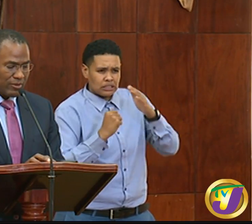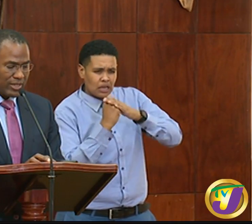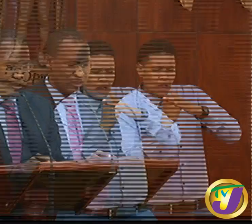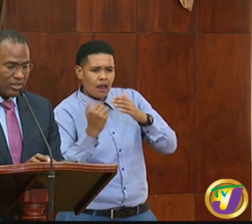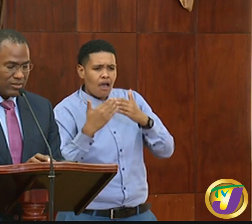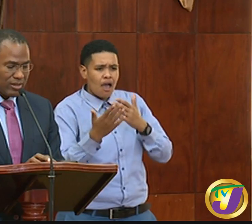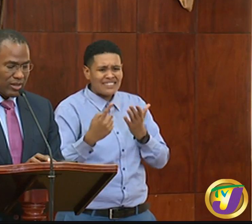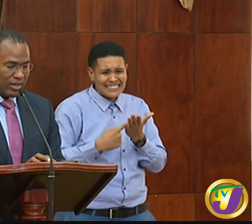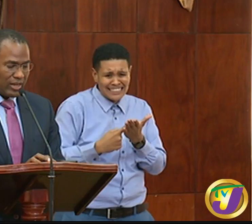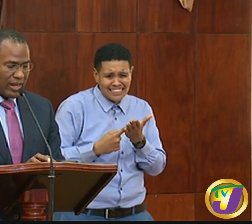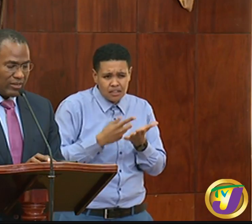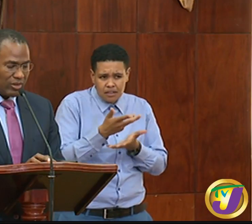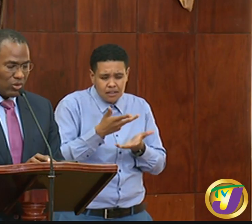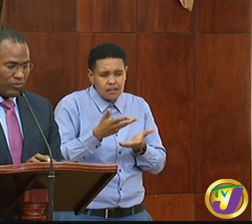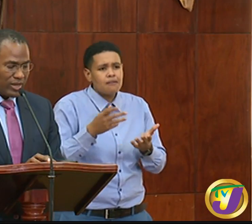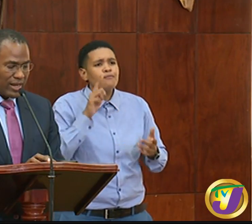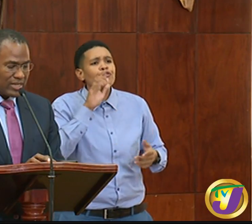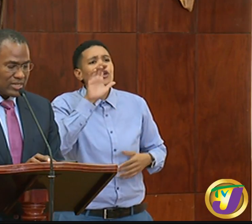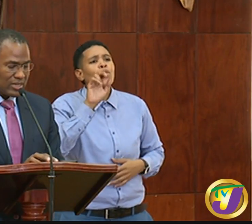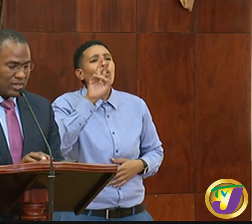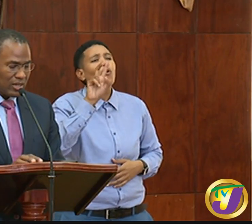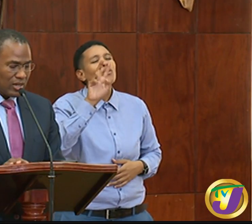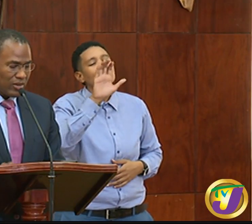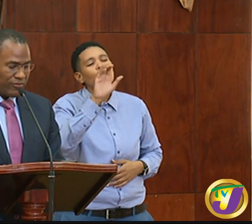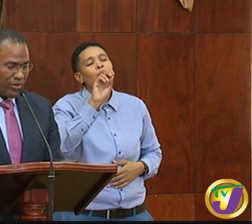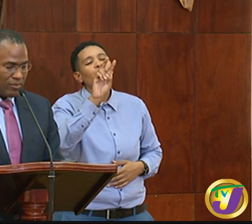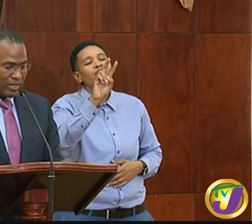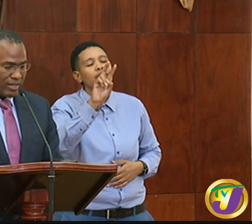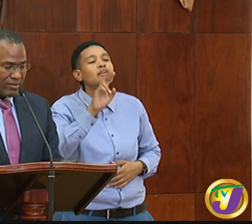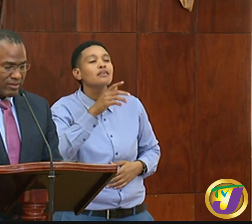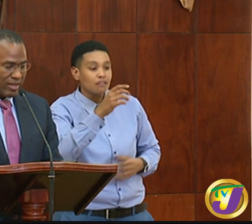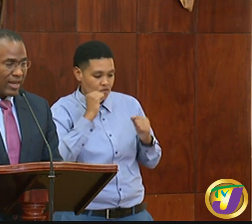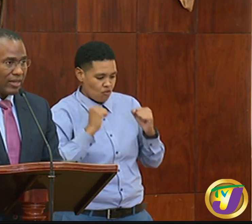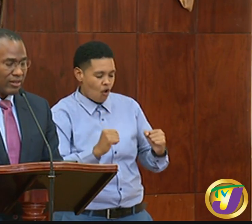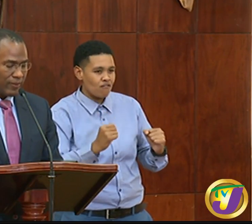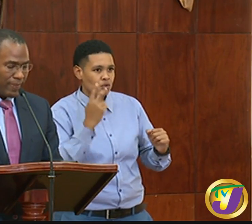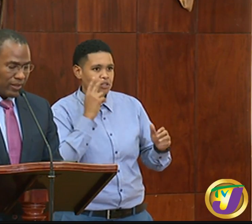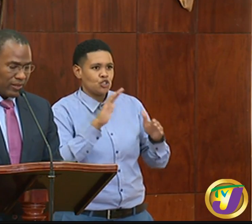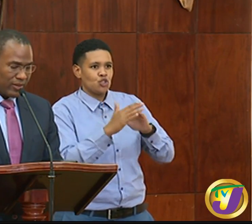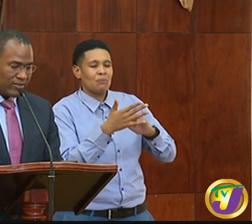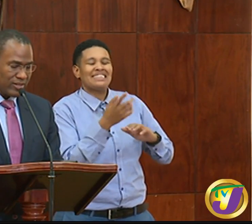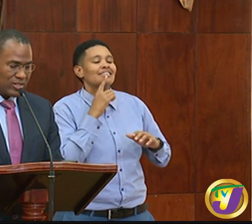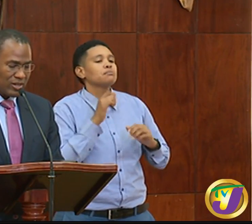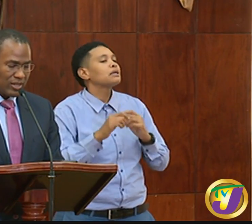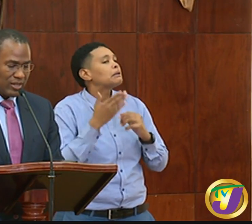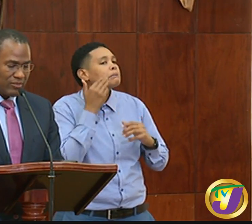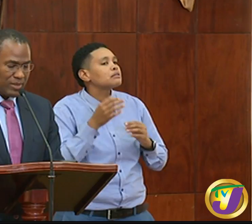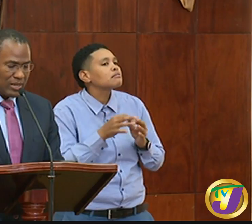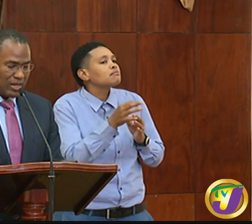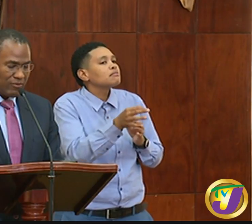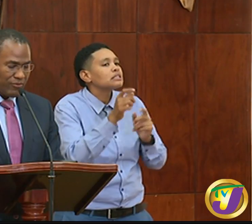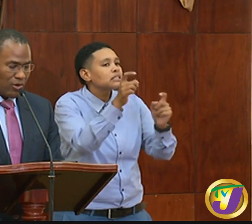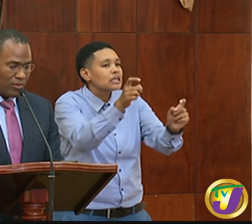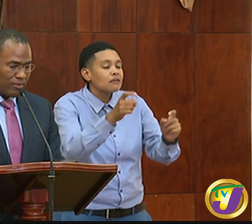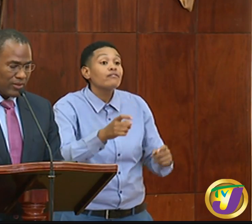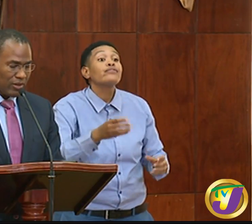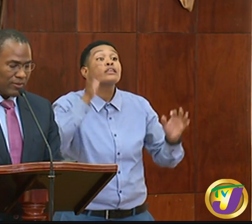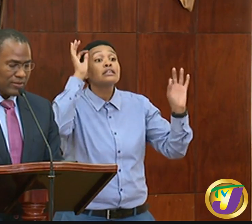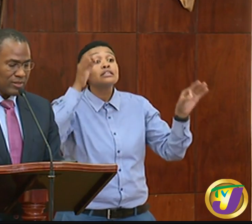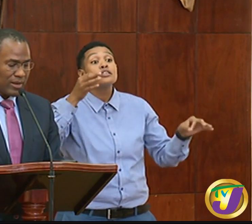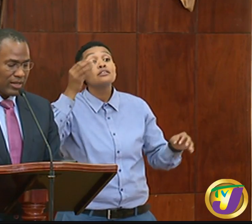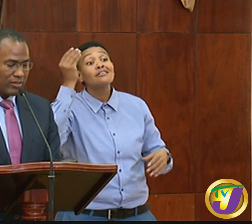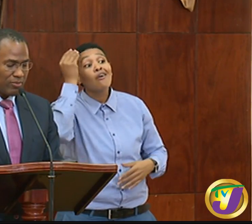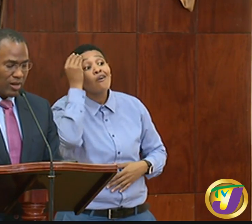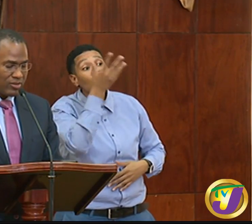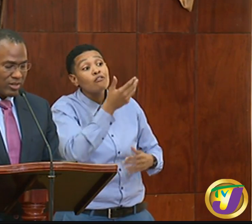careful deliberations in light of the COVID-19 confirmed cases in the island. The decision is being informed by the